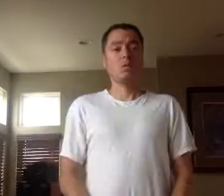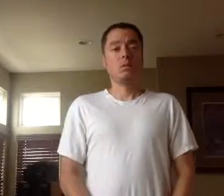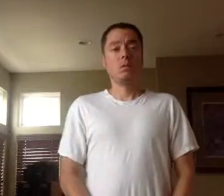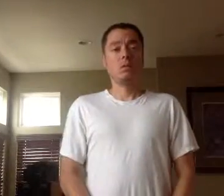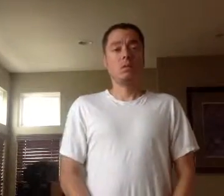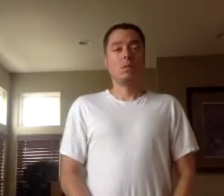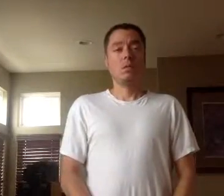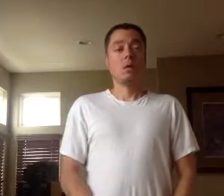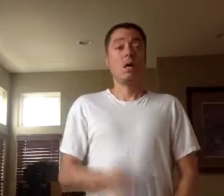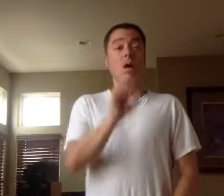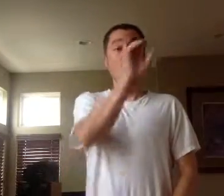percent,